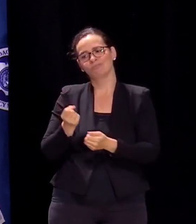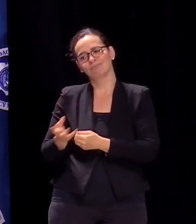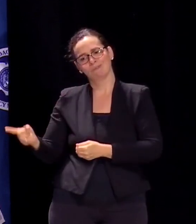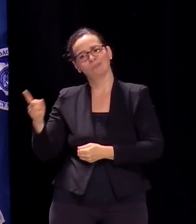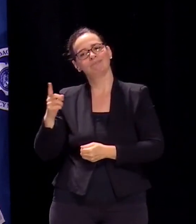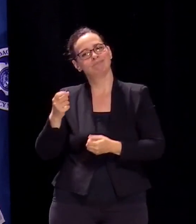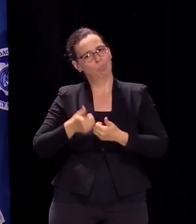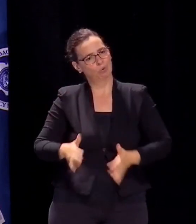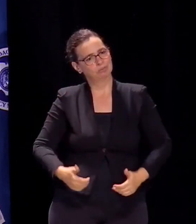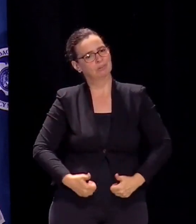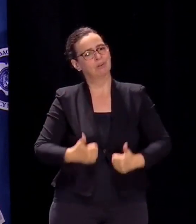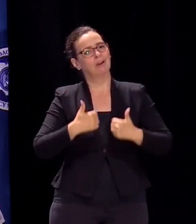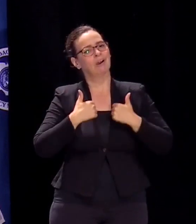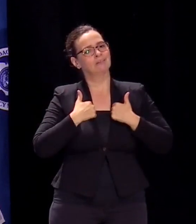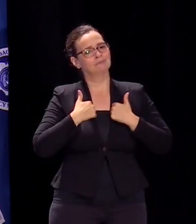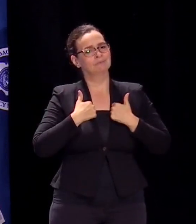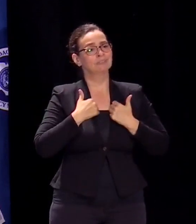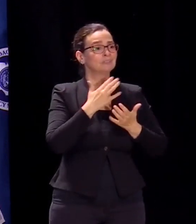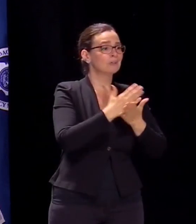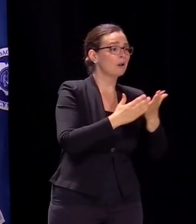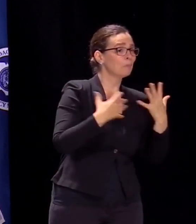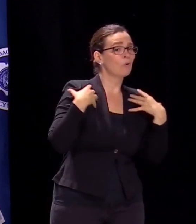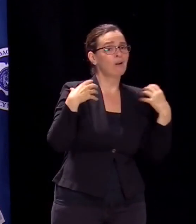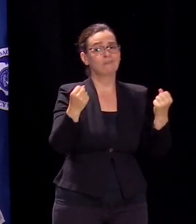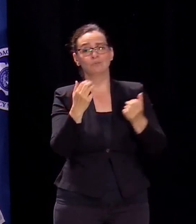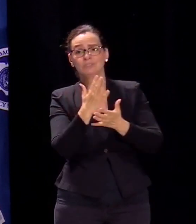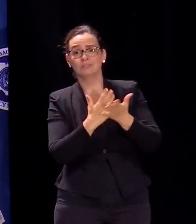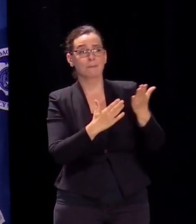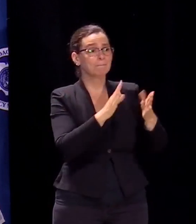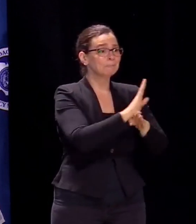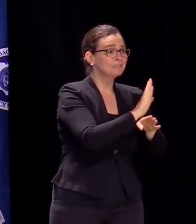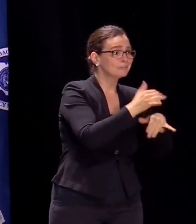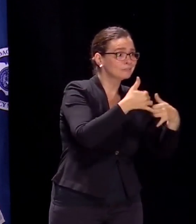responding, restarting, recovering. These are all things that we're